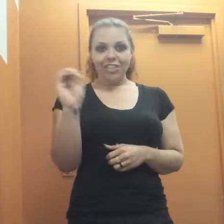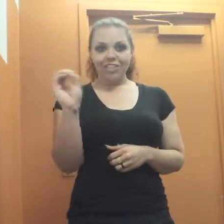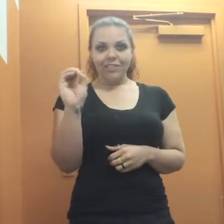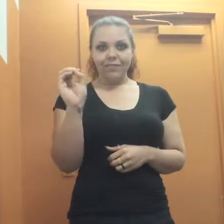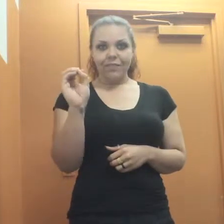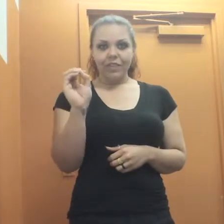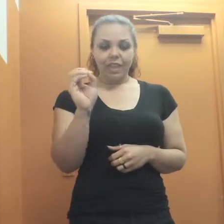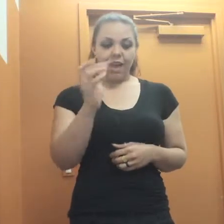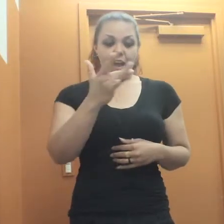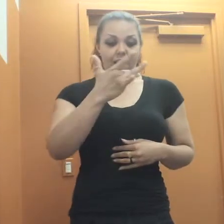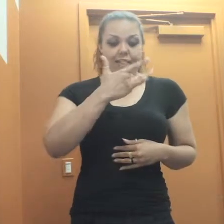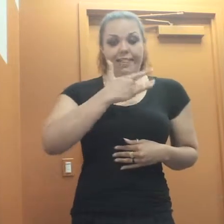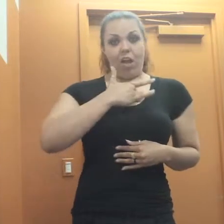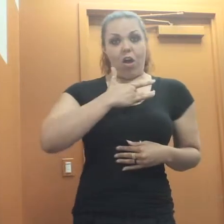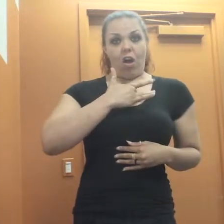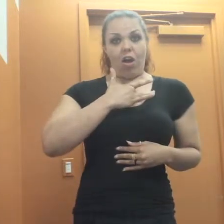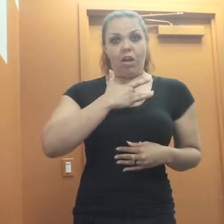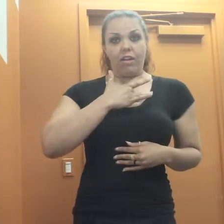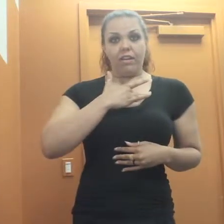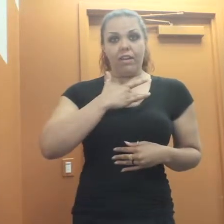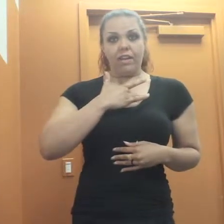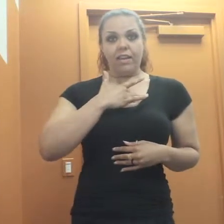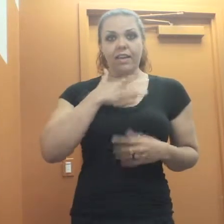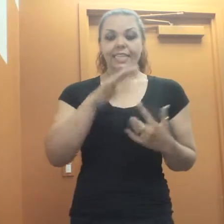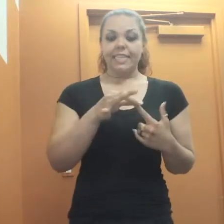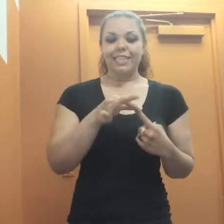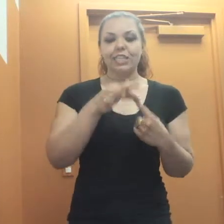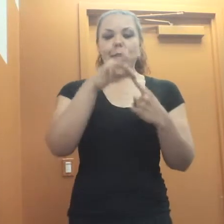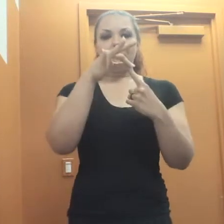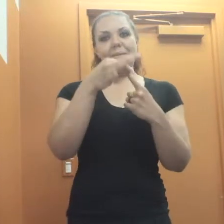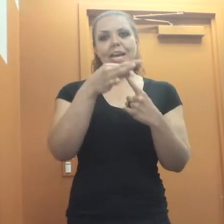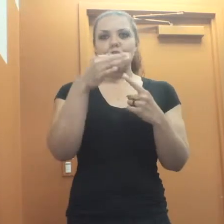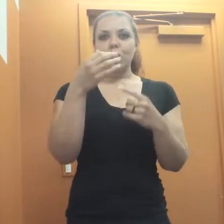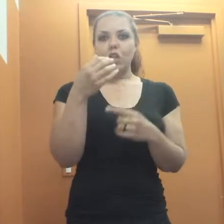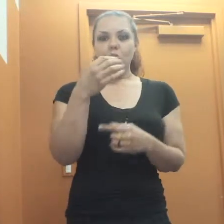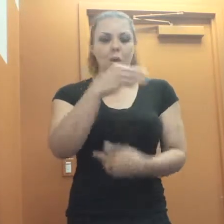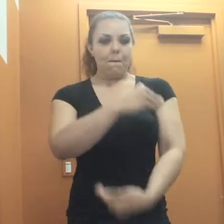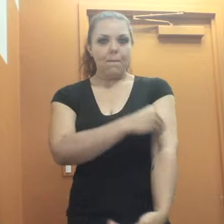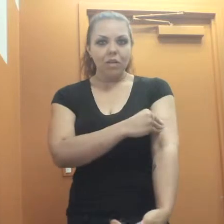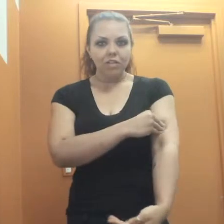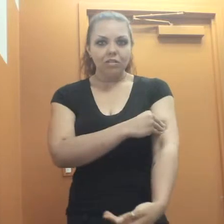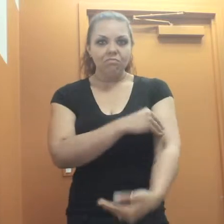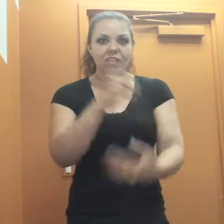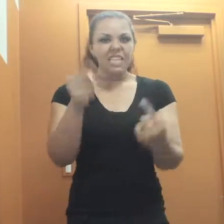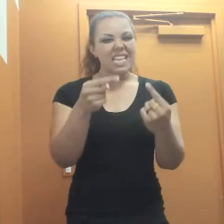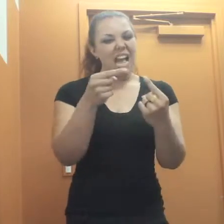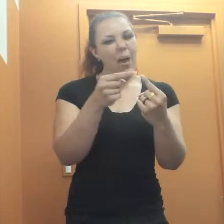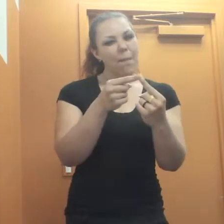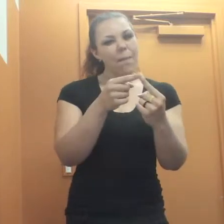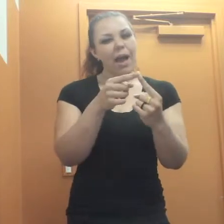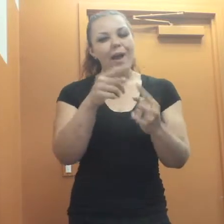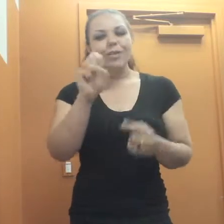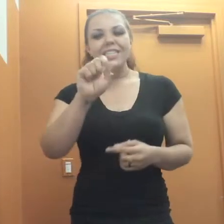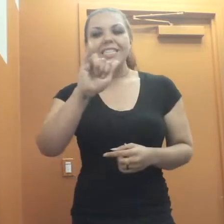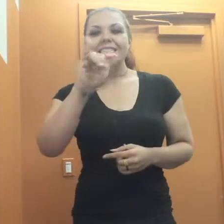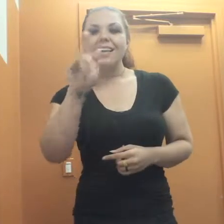very special muscle, and it's really just about the size of your fist. That's amazing to think that your heart,